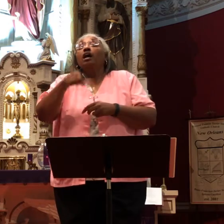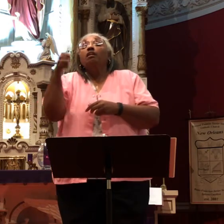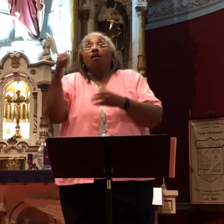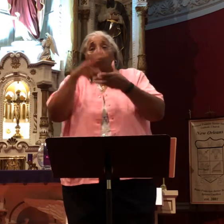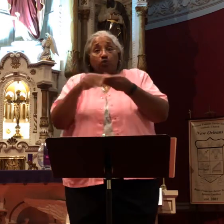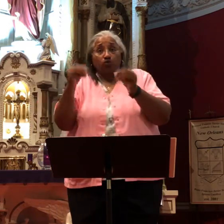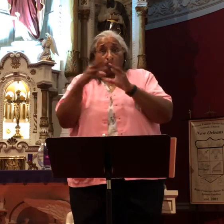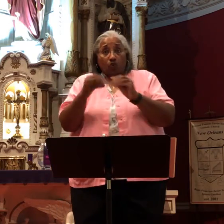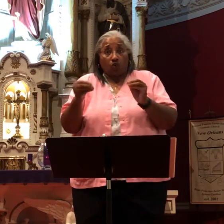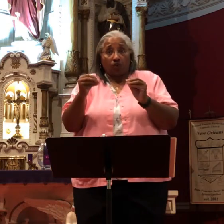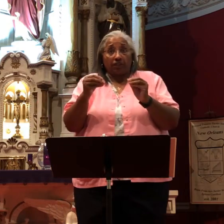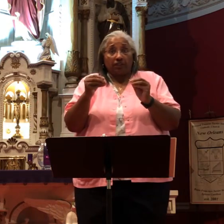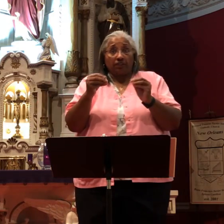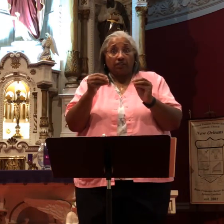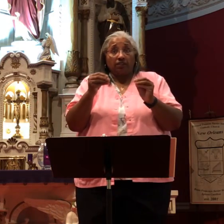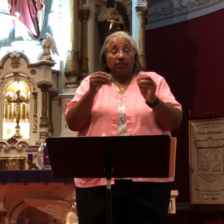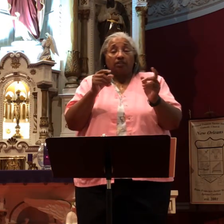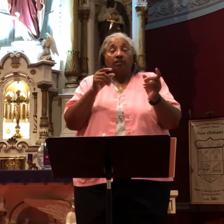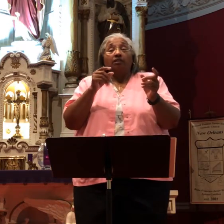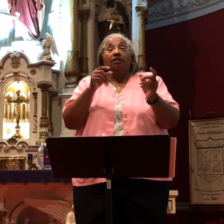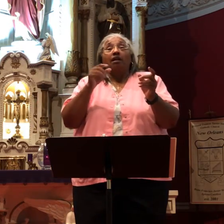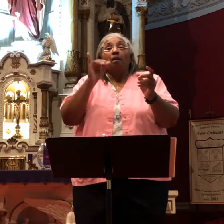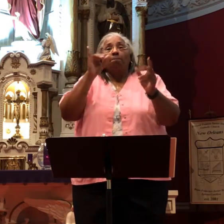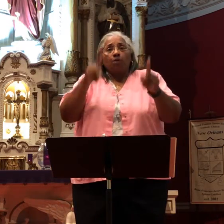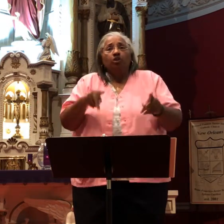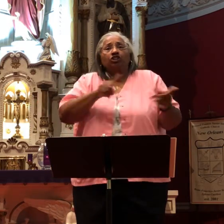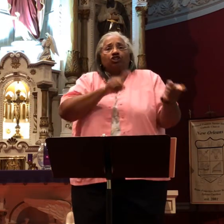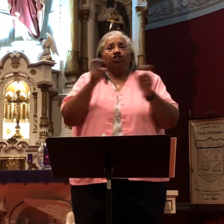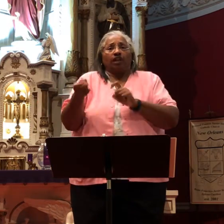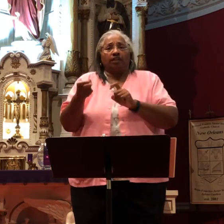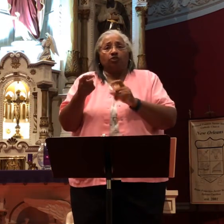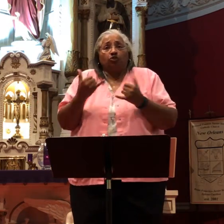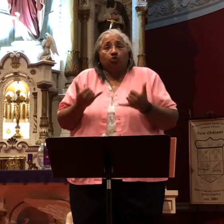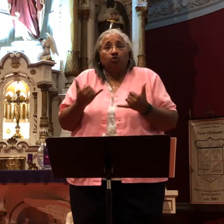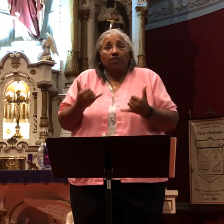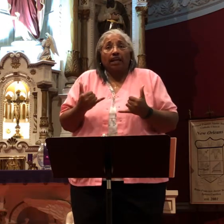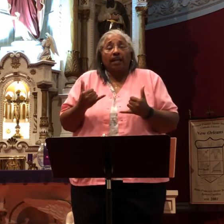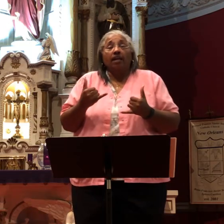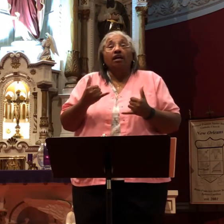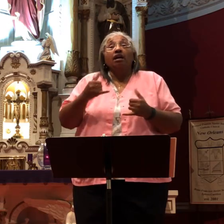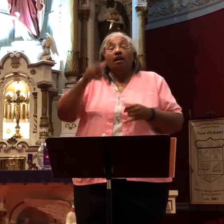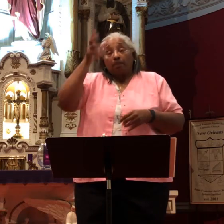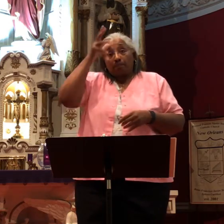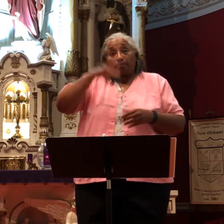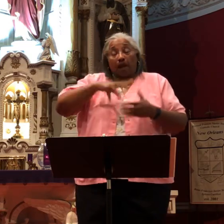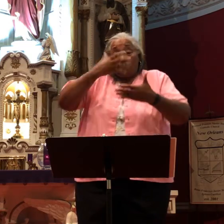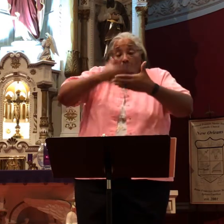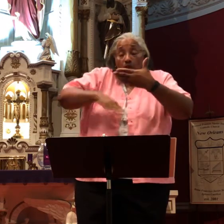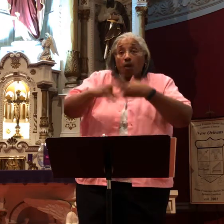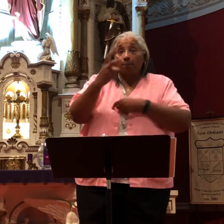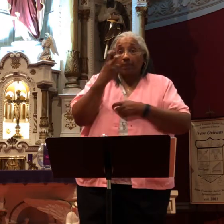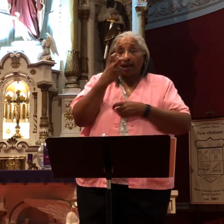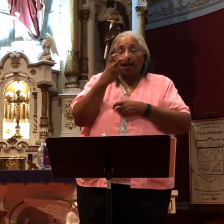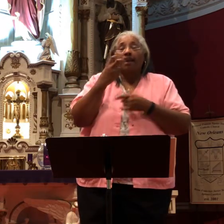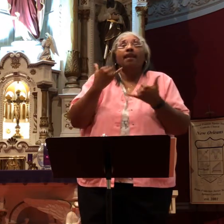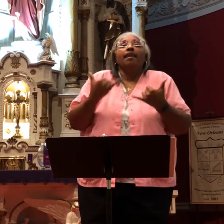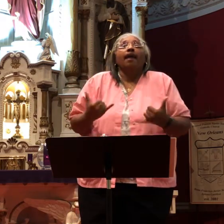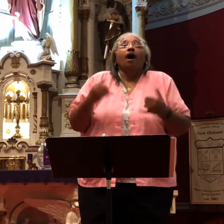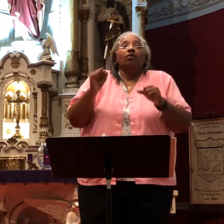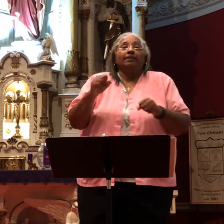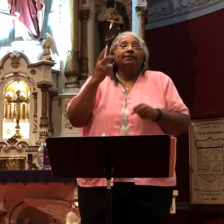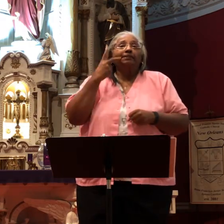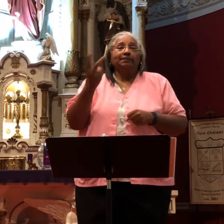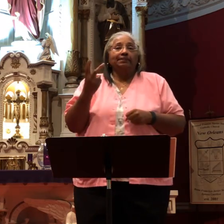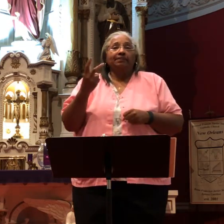this time the man born blind, but I think the most significant people in the whole